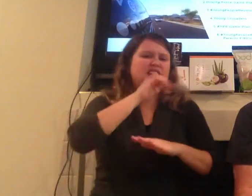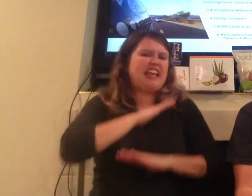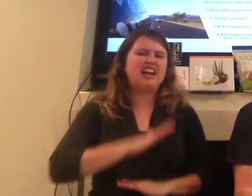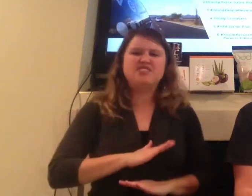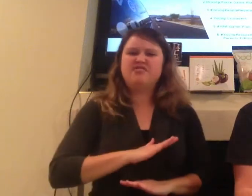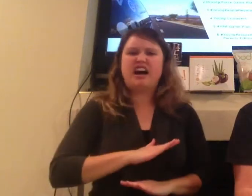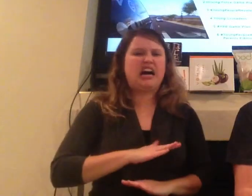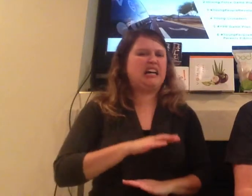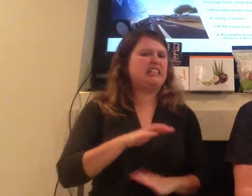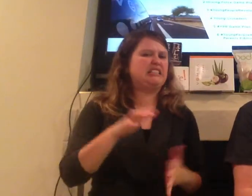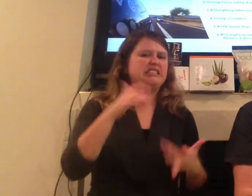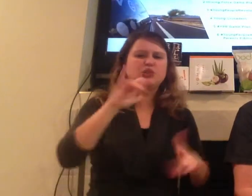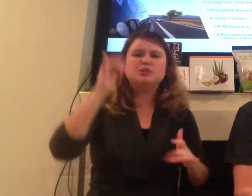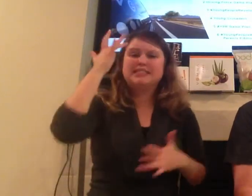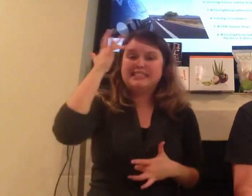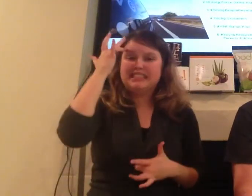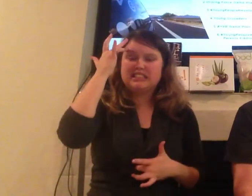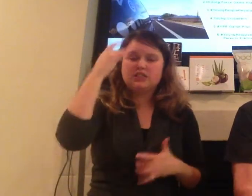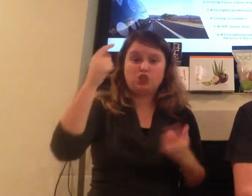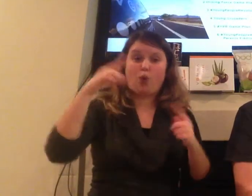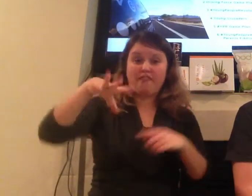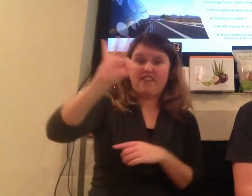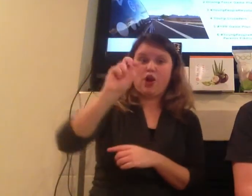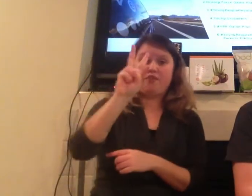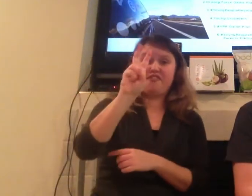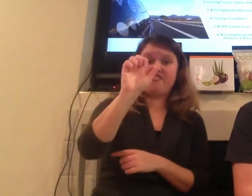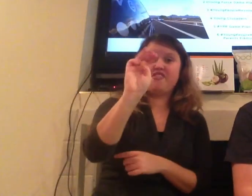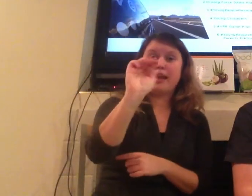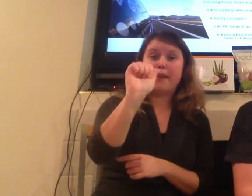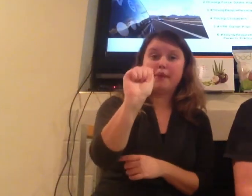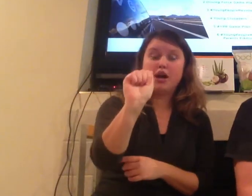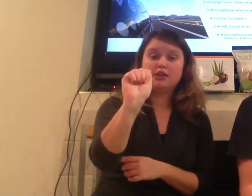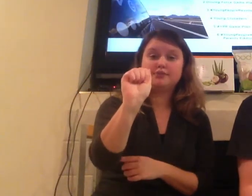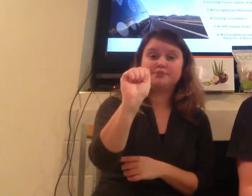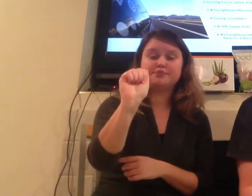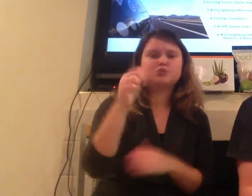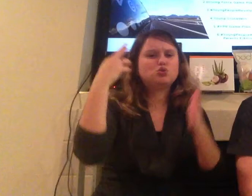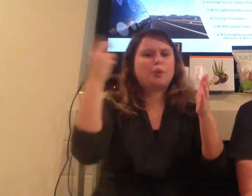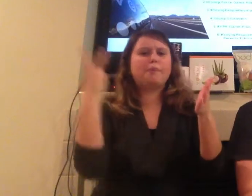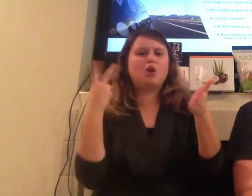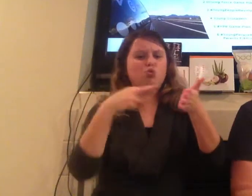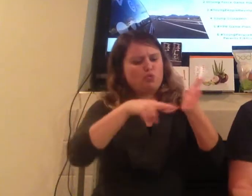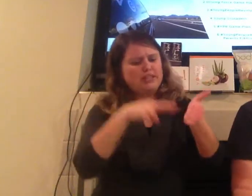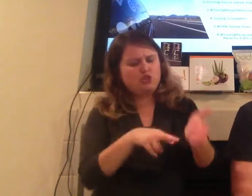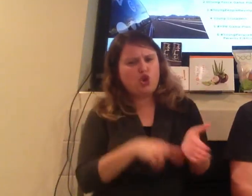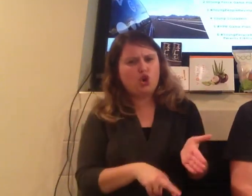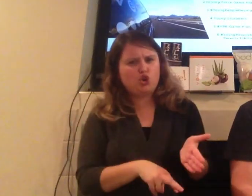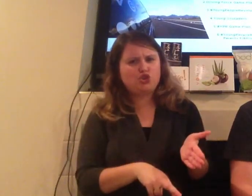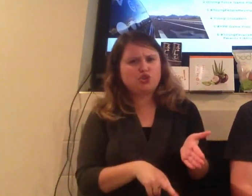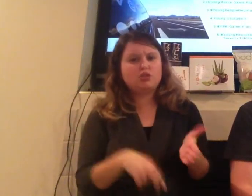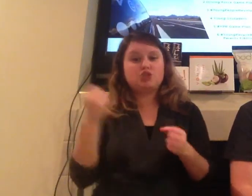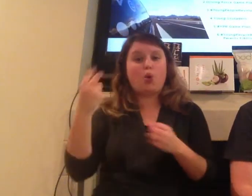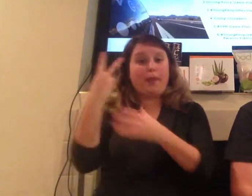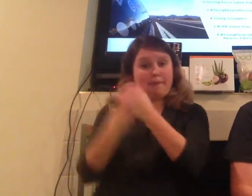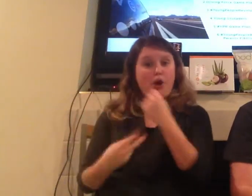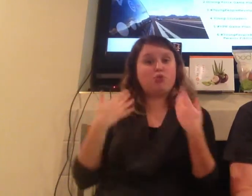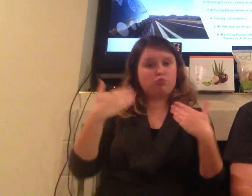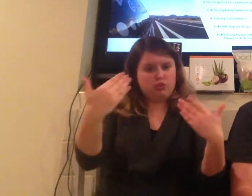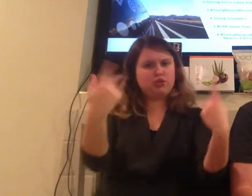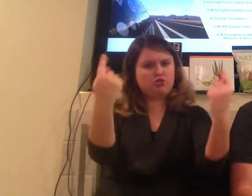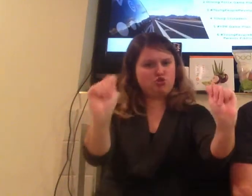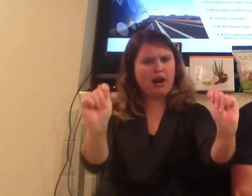was Vemma. So we did our own research, and after a couple days, we both decided we wanted to try it. And we took